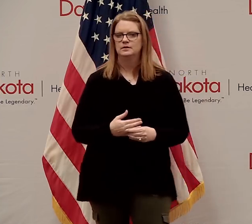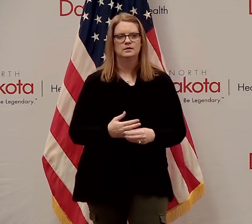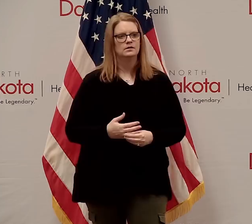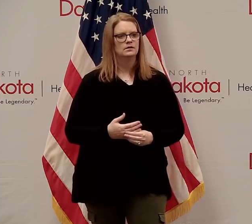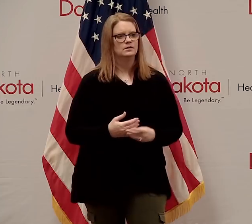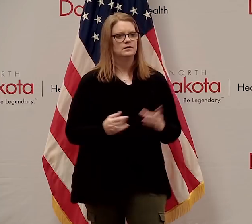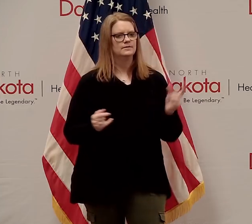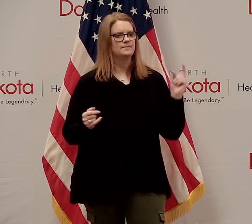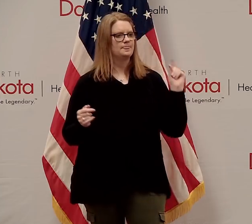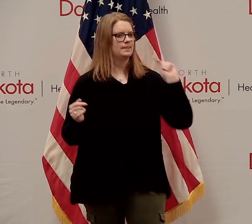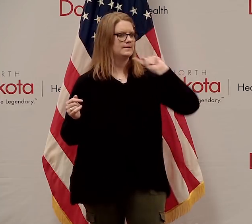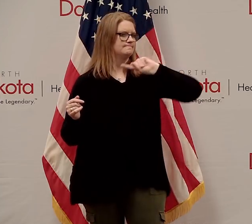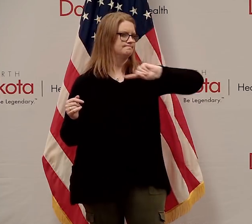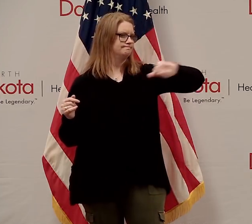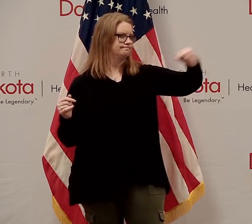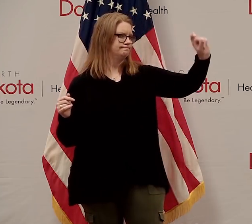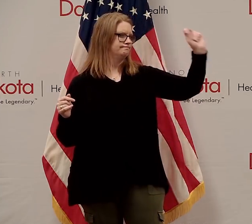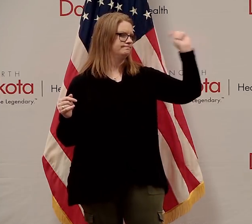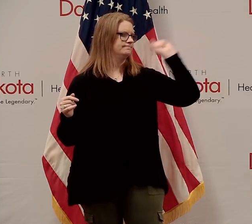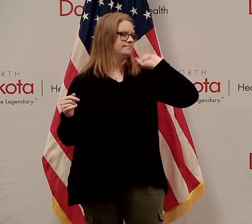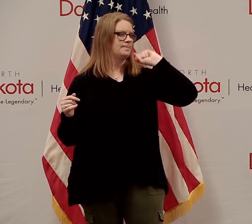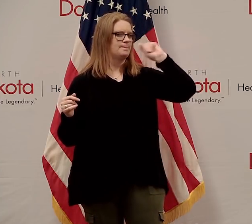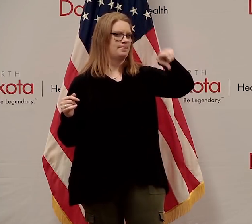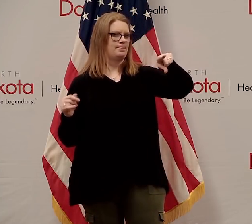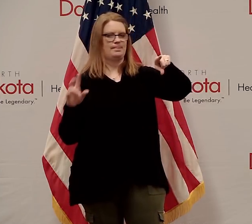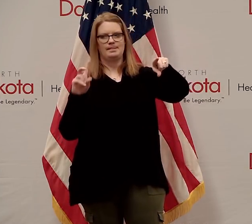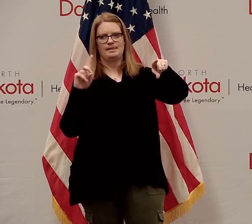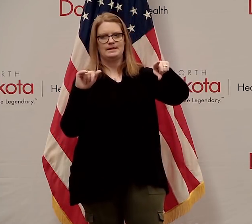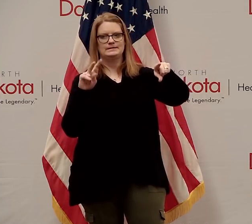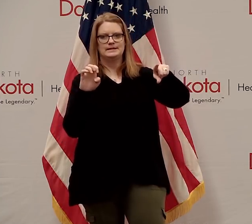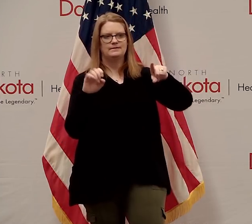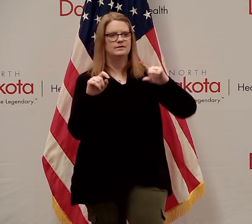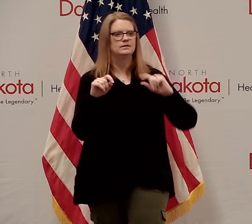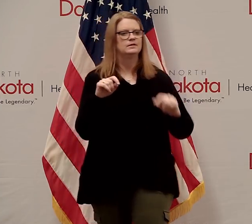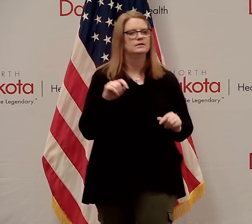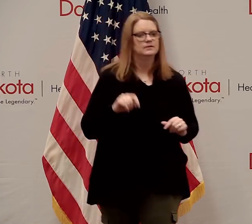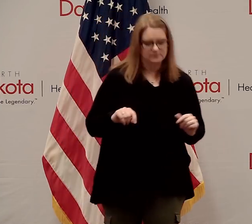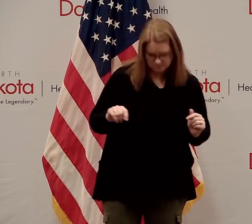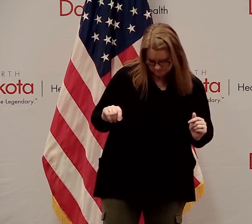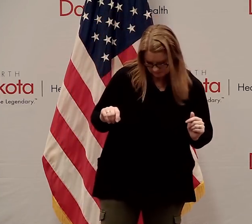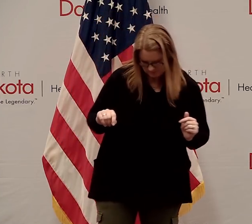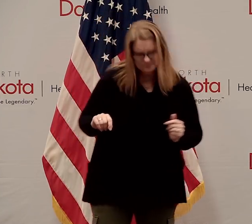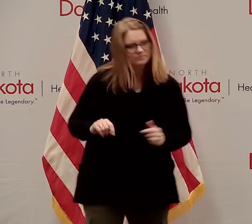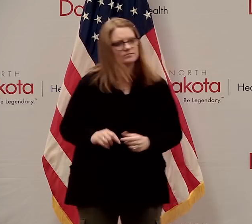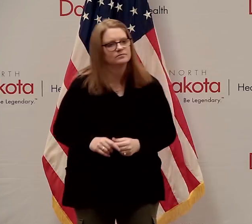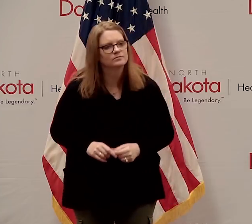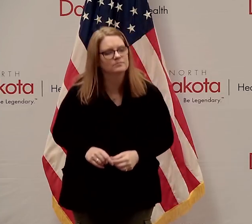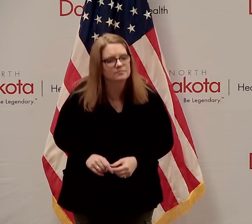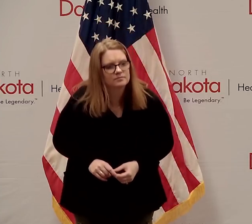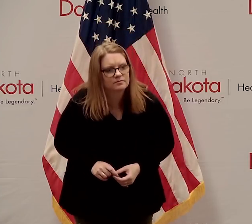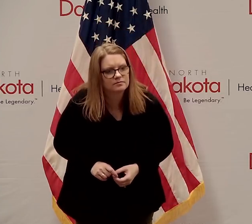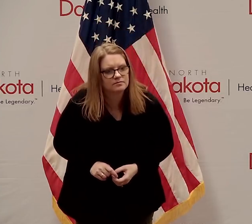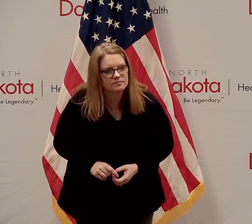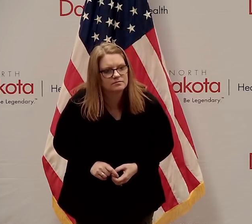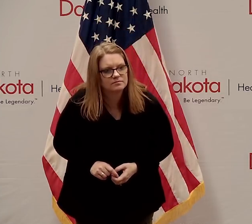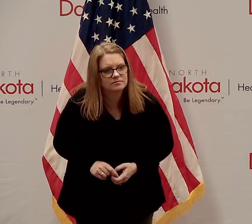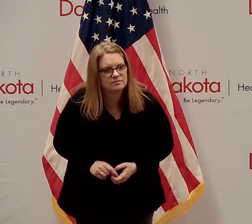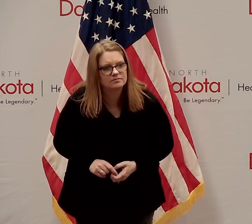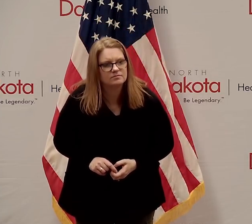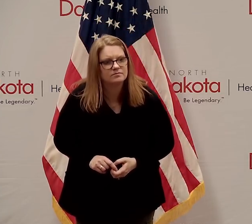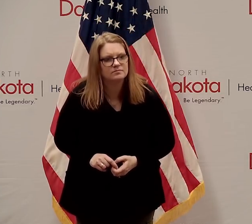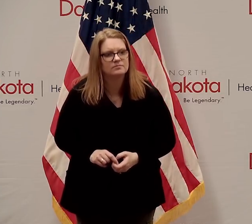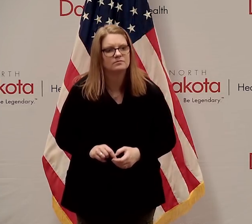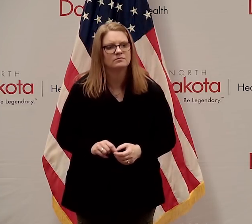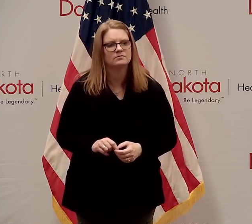Okay, who am I going to? Dave? Governor, going back to what you mentioned about the $600